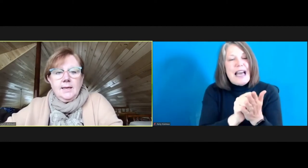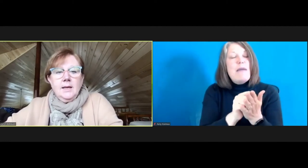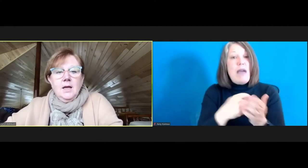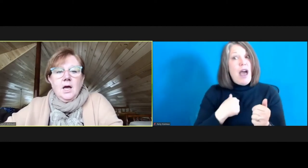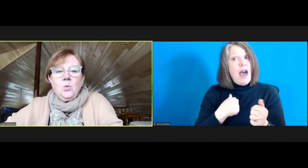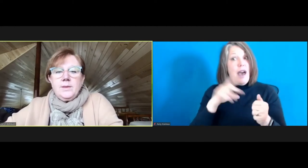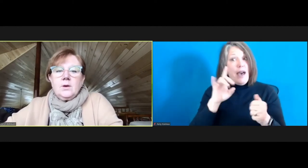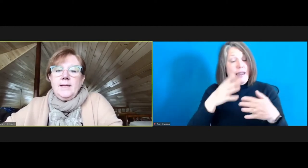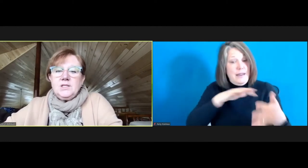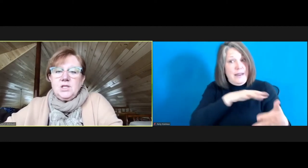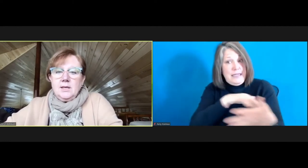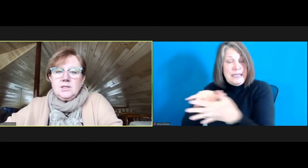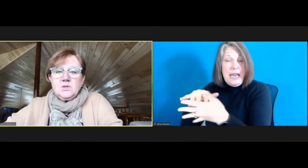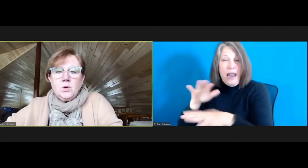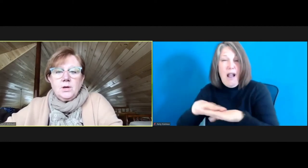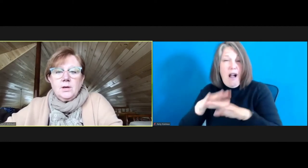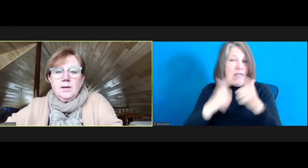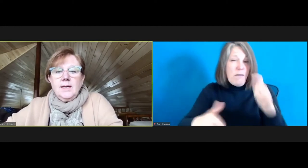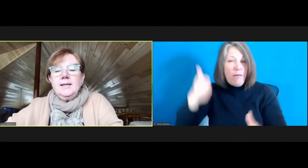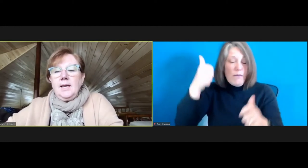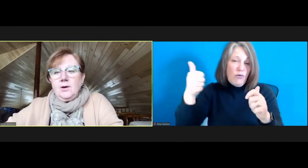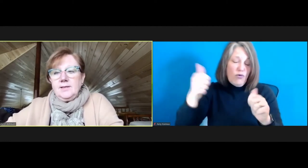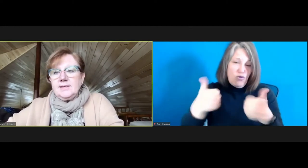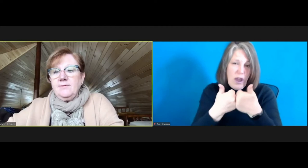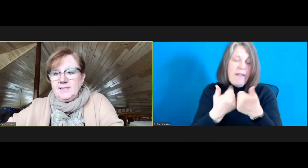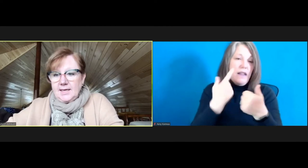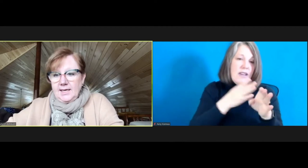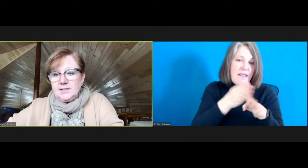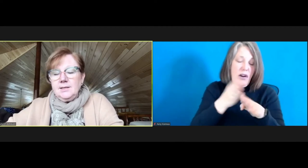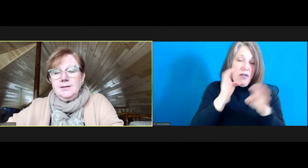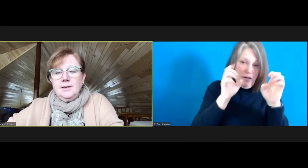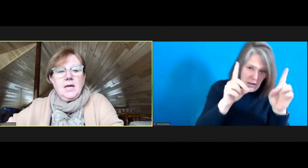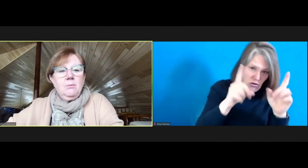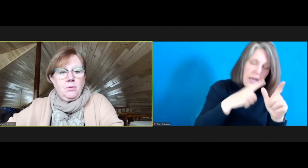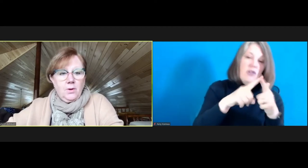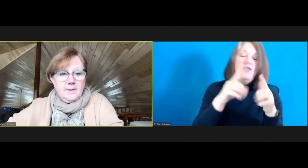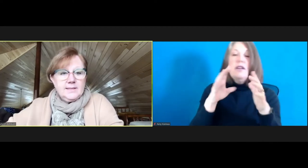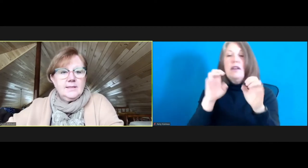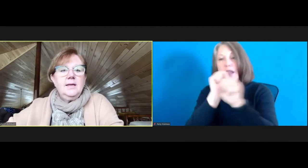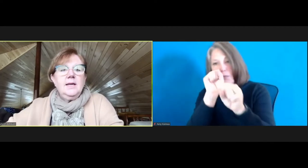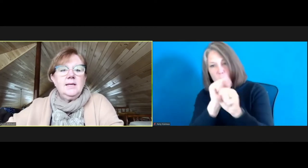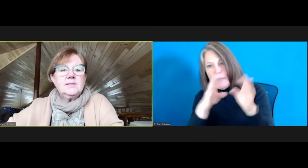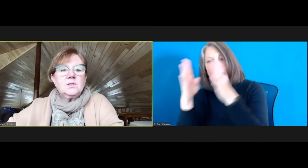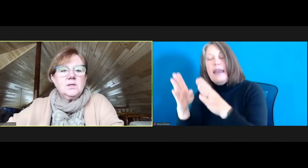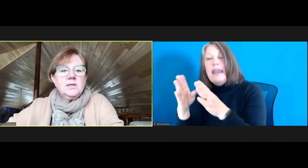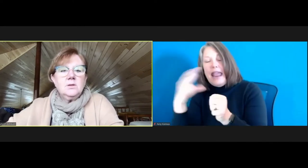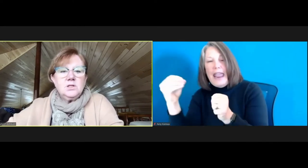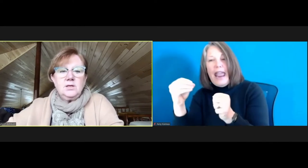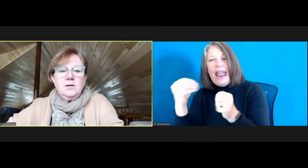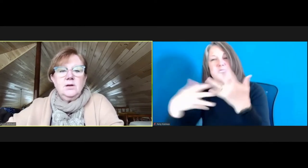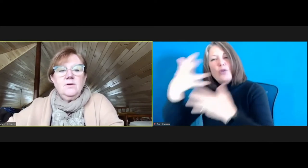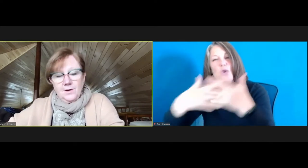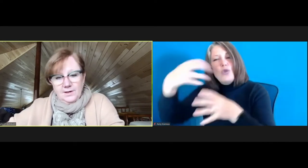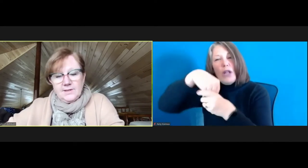study on what the greatest challenges were in the areas of education, employment, and social